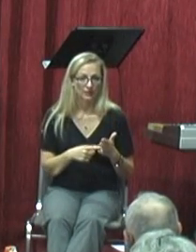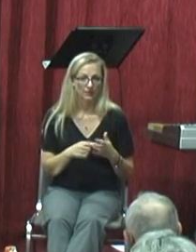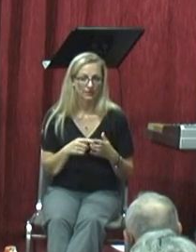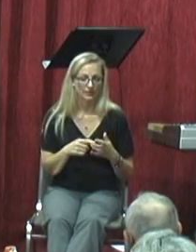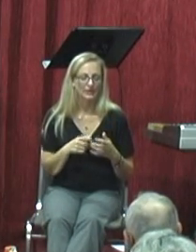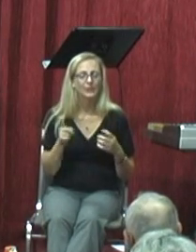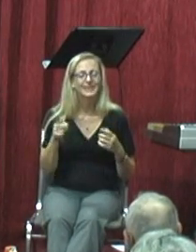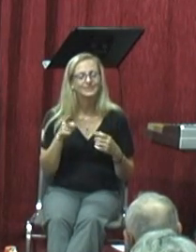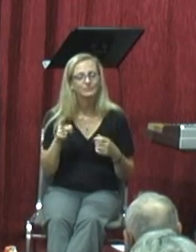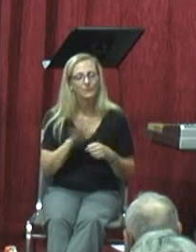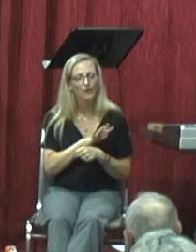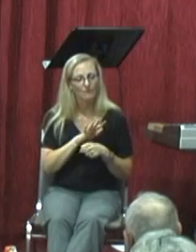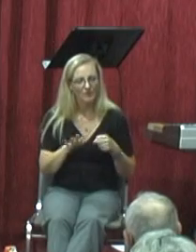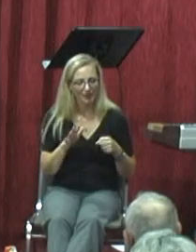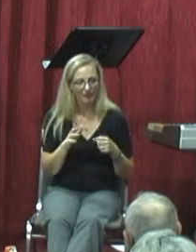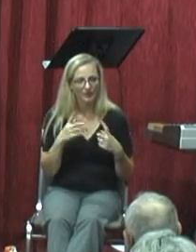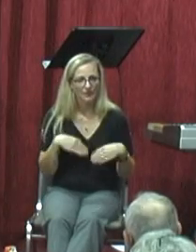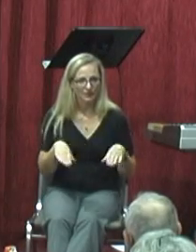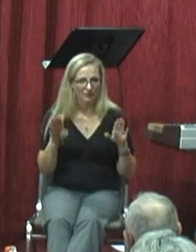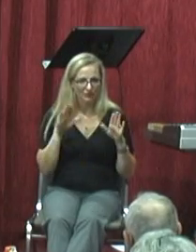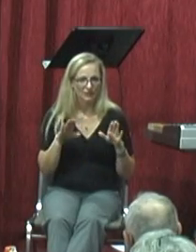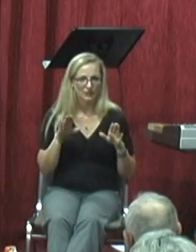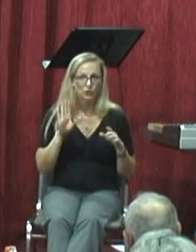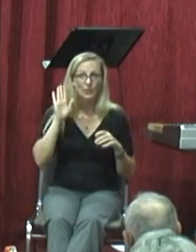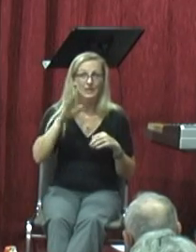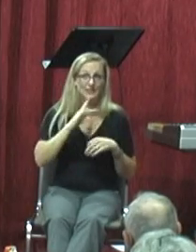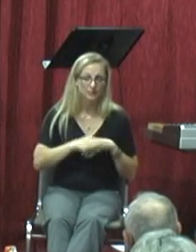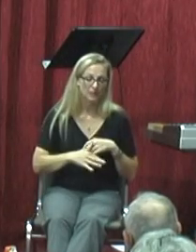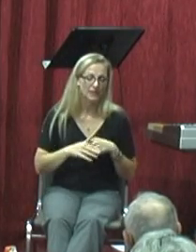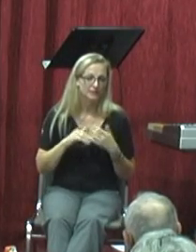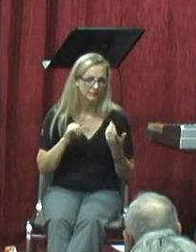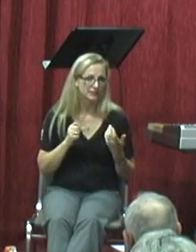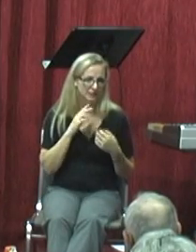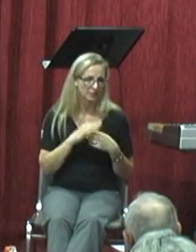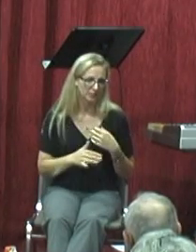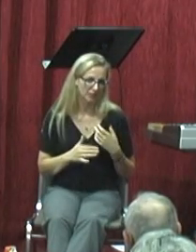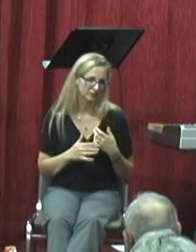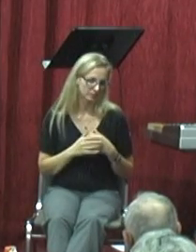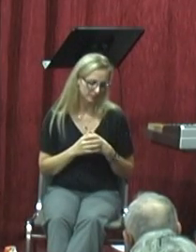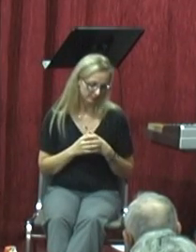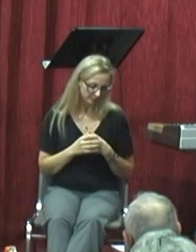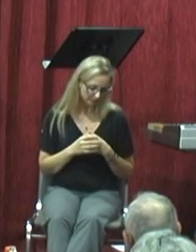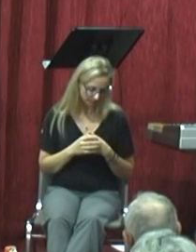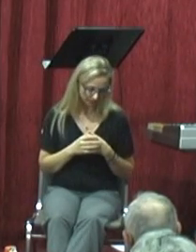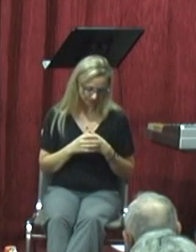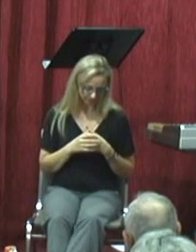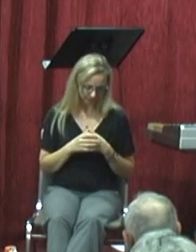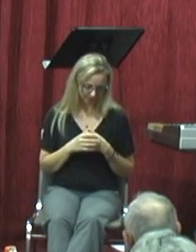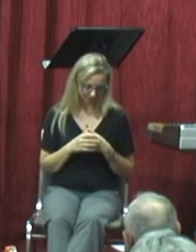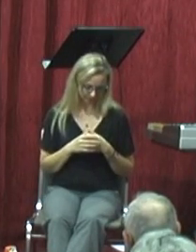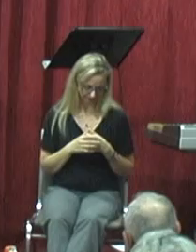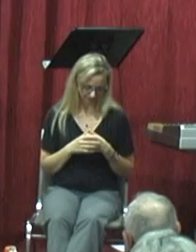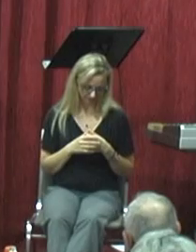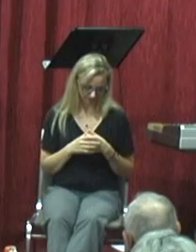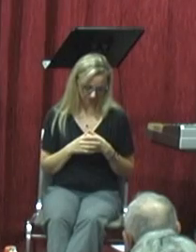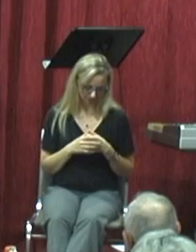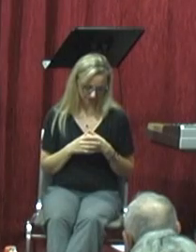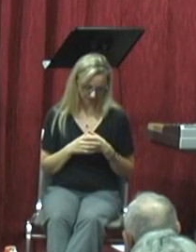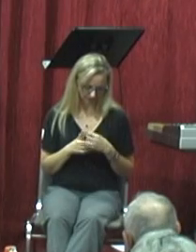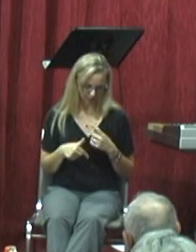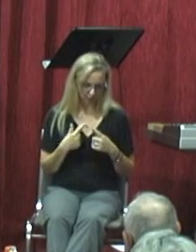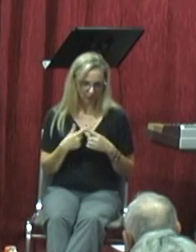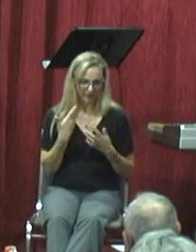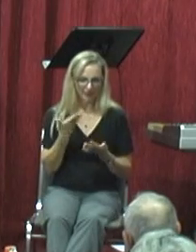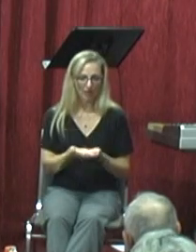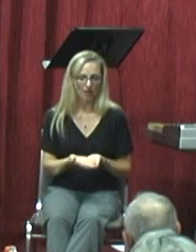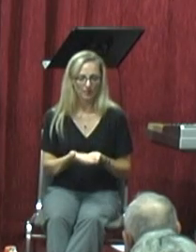So his blood is the blood of the priestly ordination. So when we come to the Lord's table, what we call